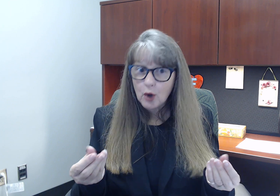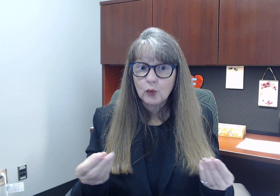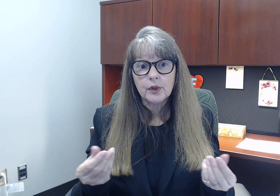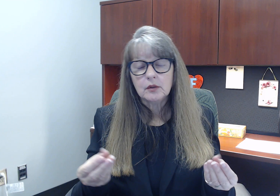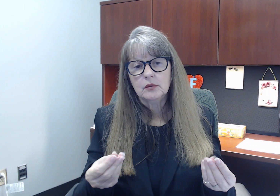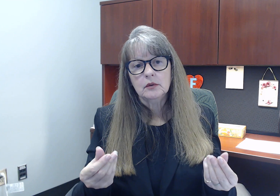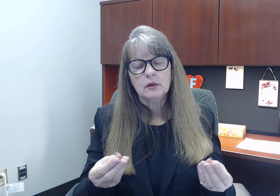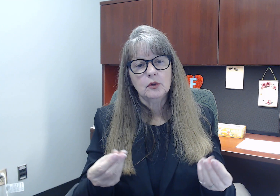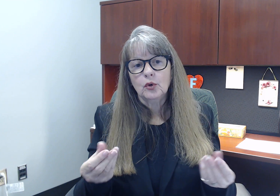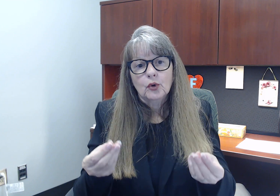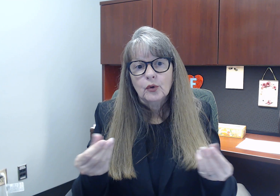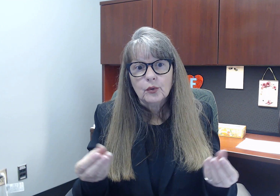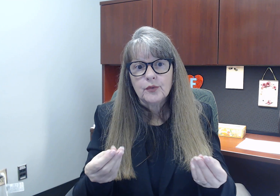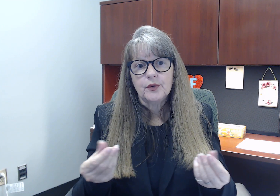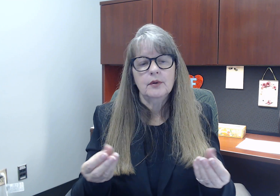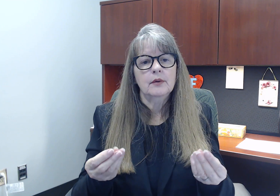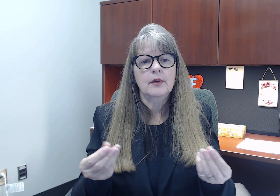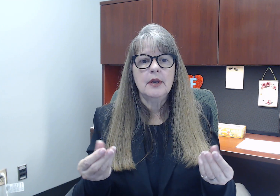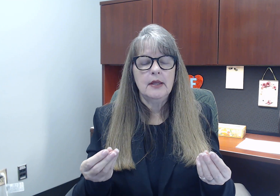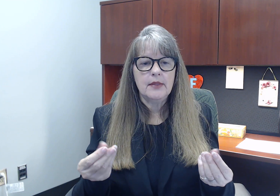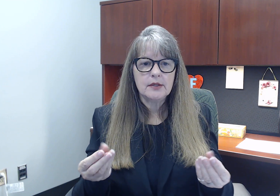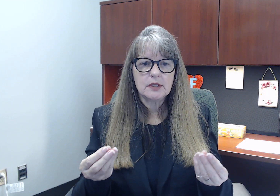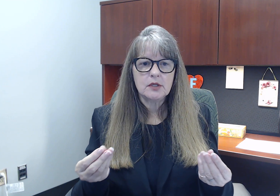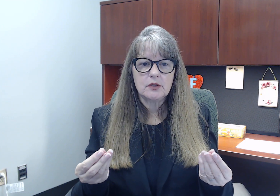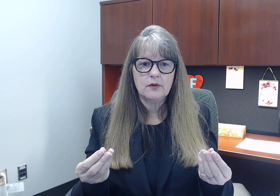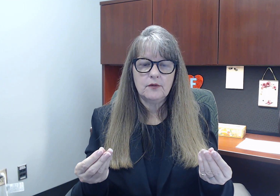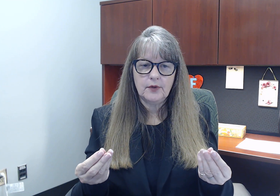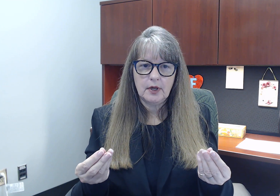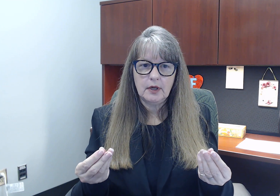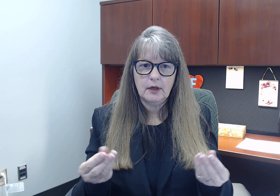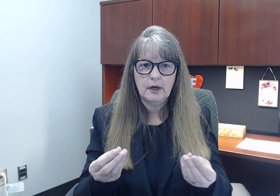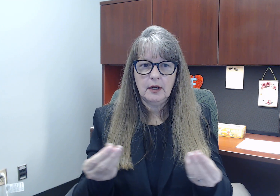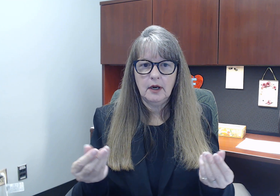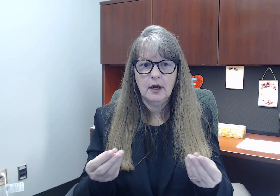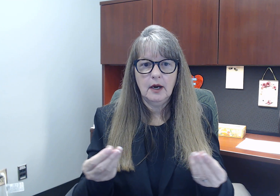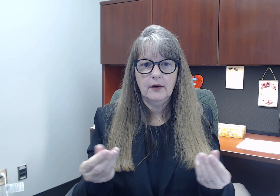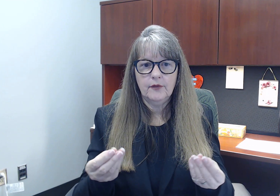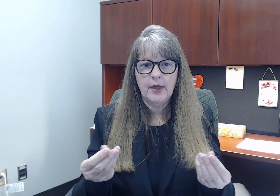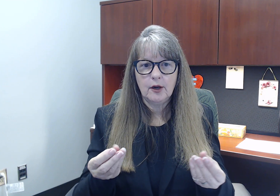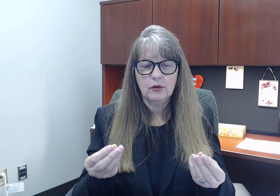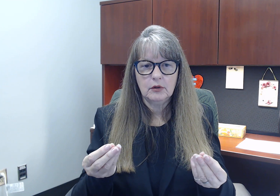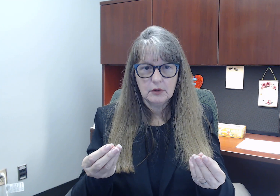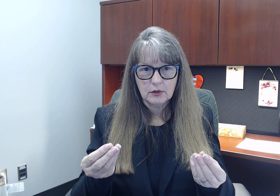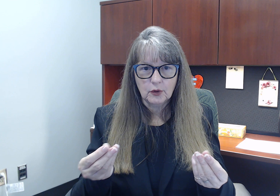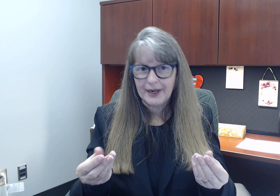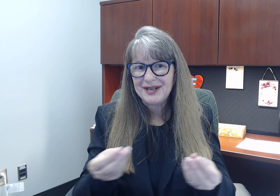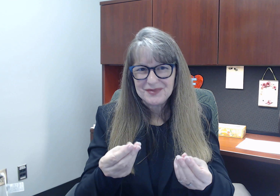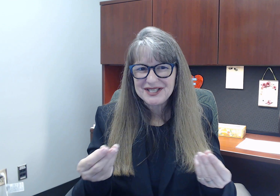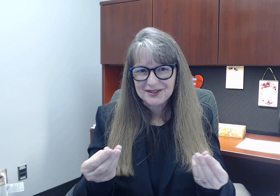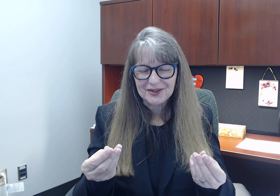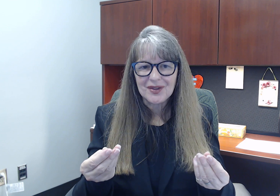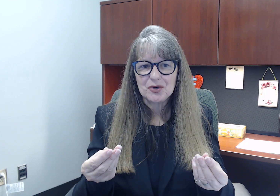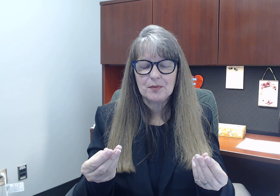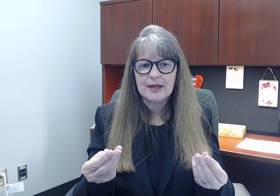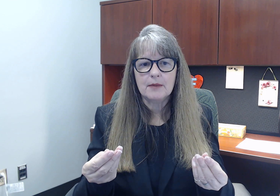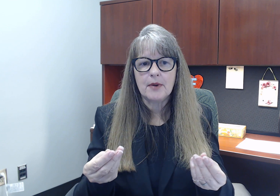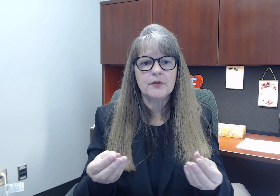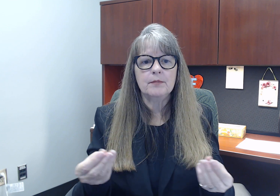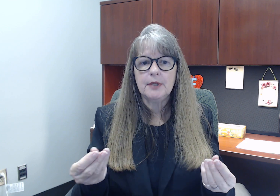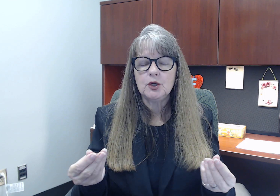ground, earth, in that sense of that grainy material that you pick up off the beach